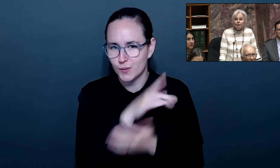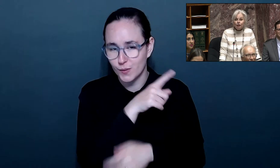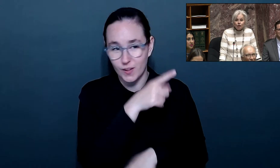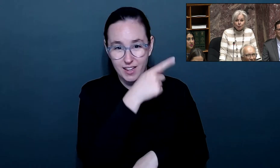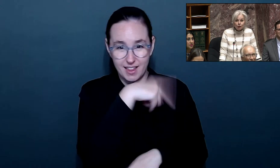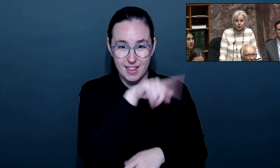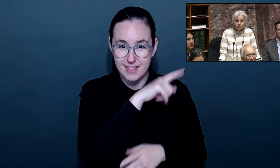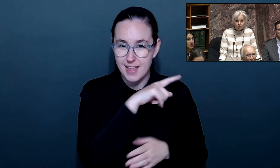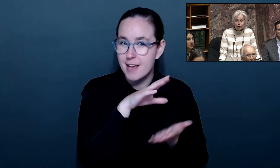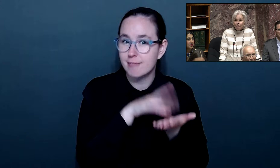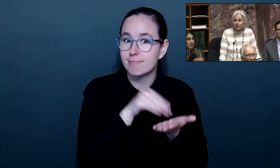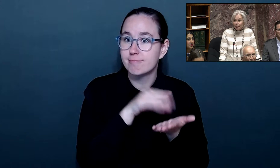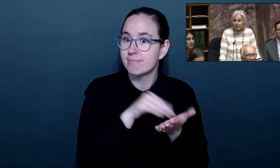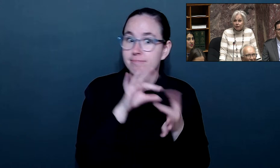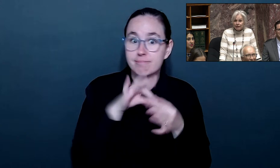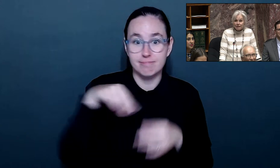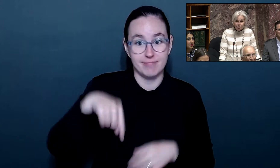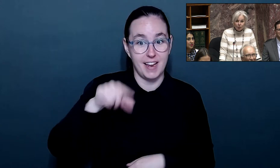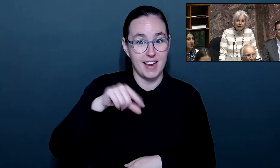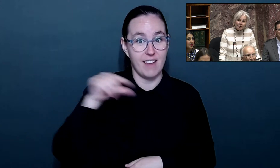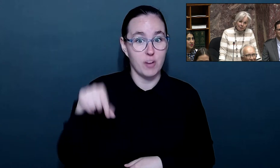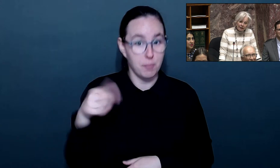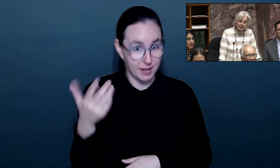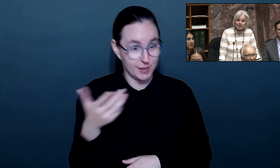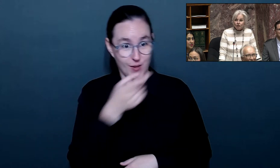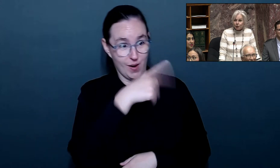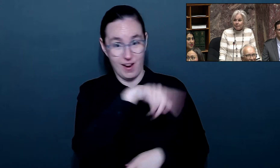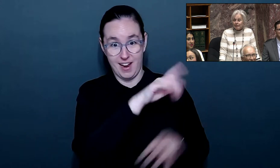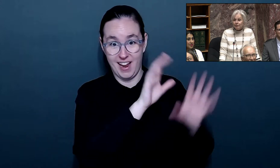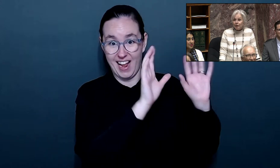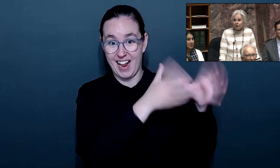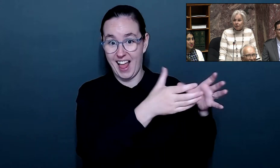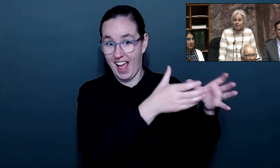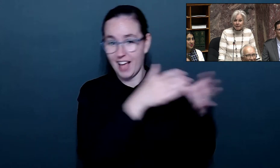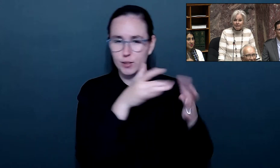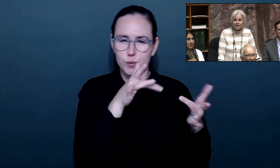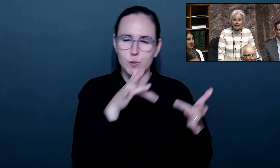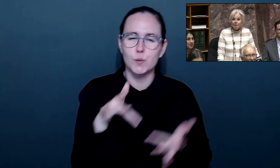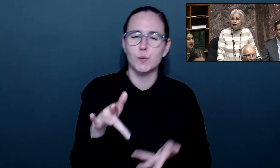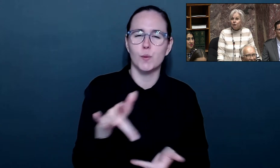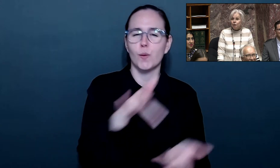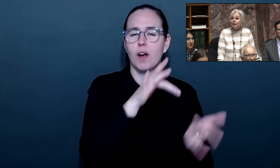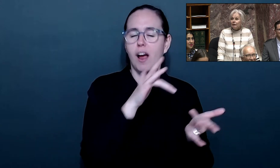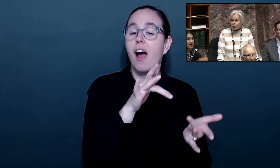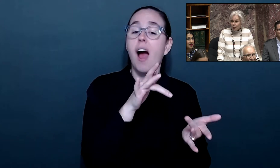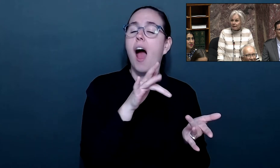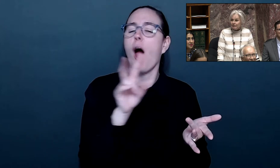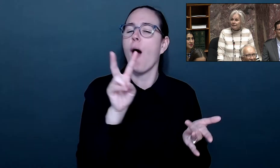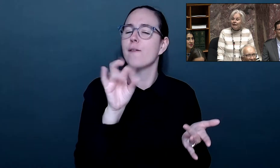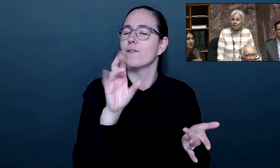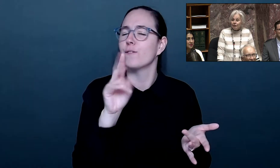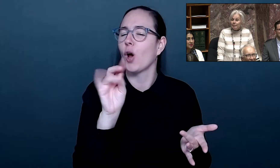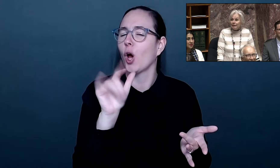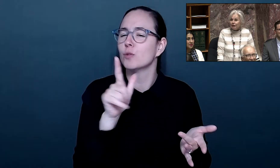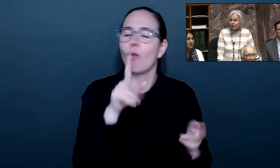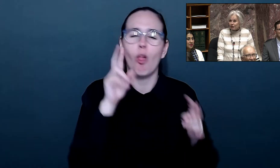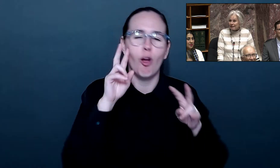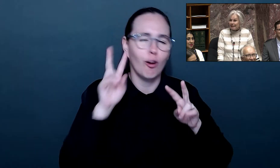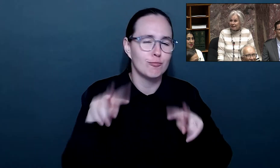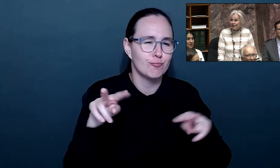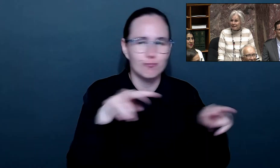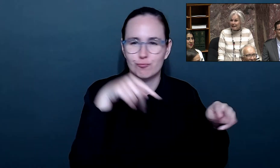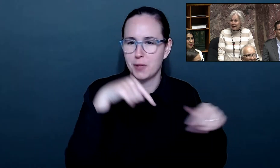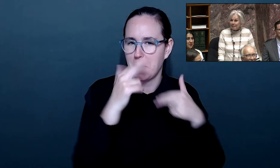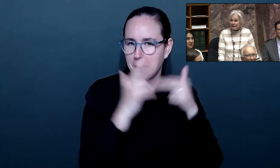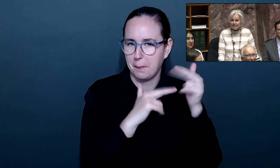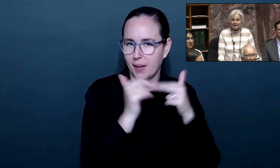a virtual tour of our building. So please join me in welcoming them to what government looks